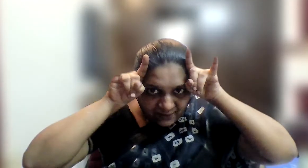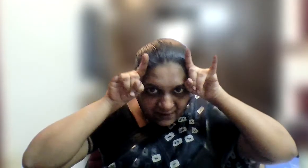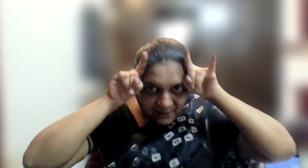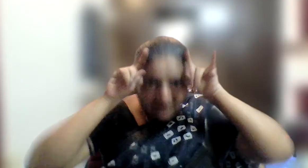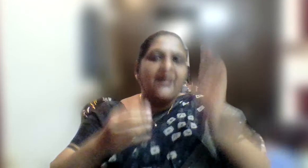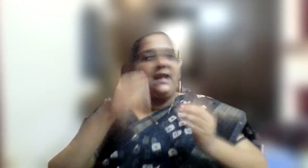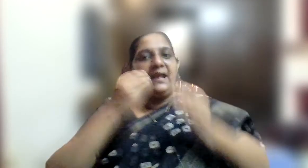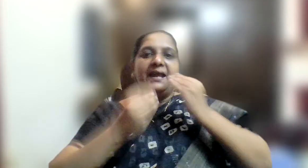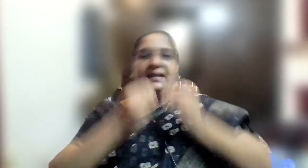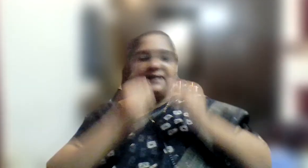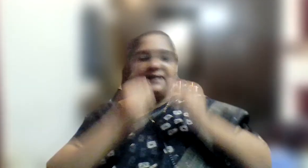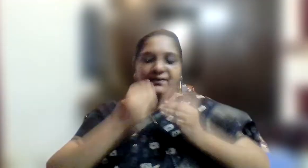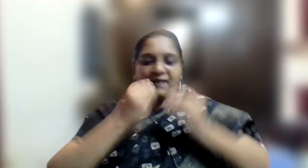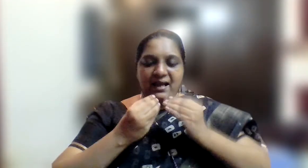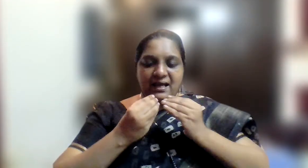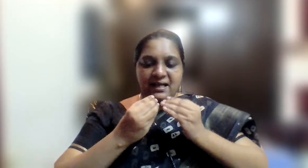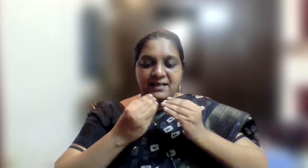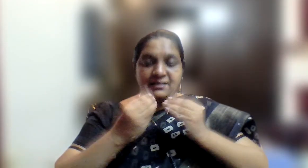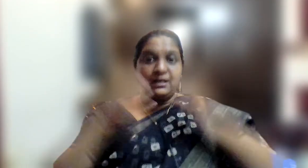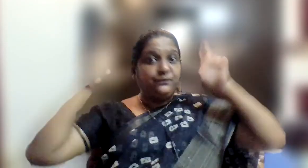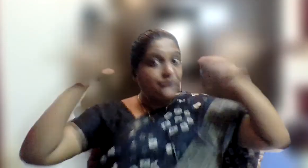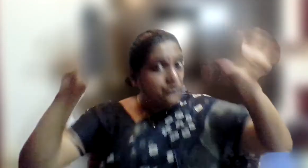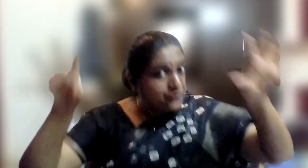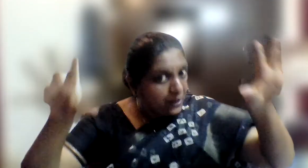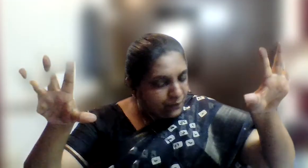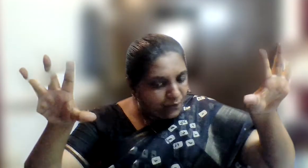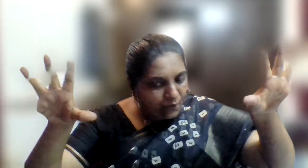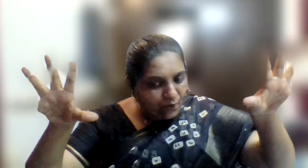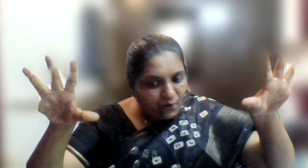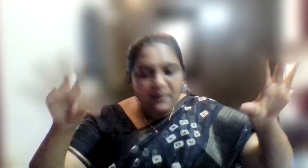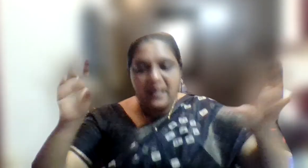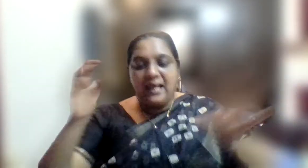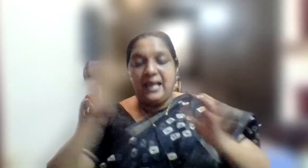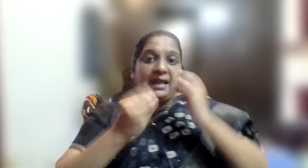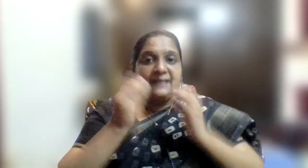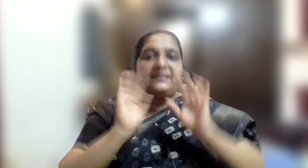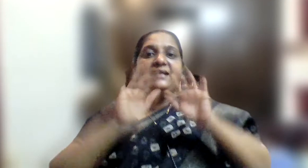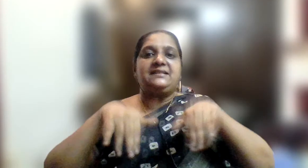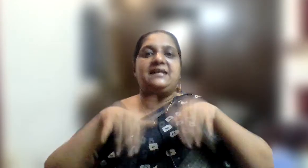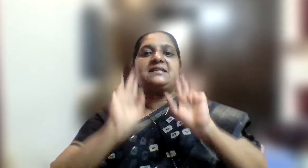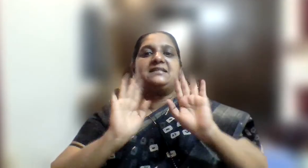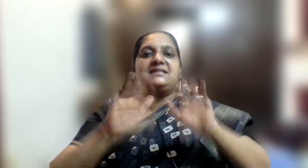donkey ate the grass. The jackal ate the ducks